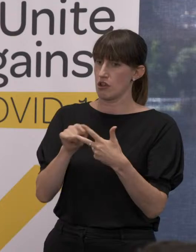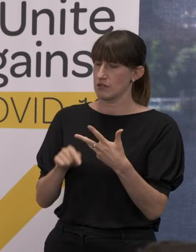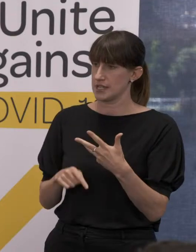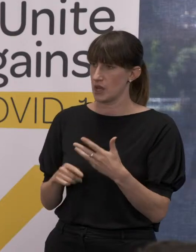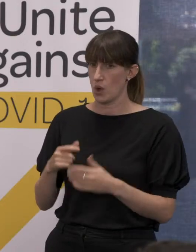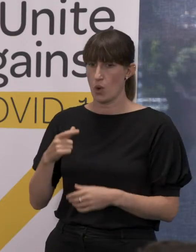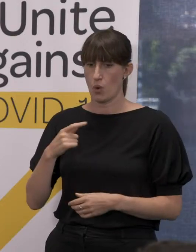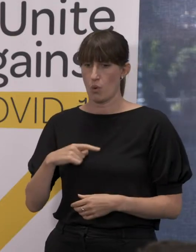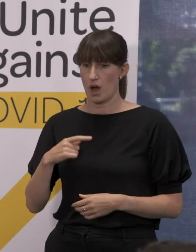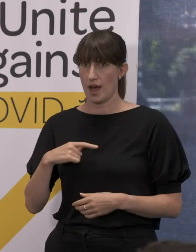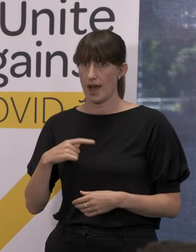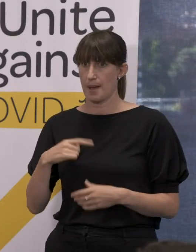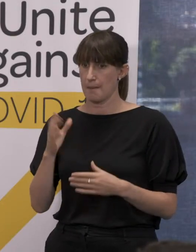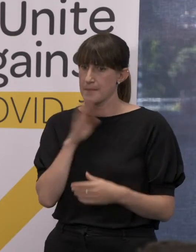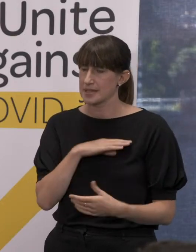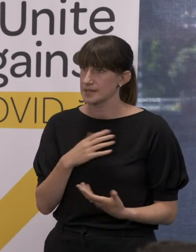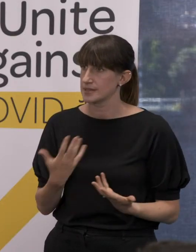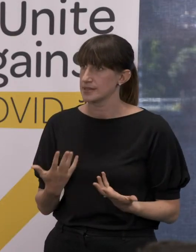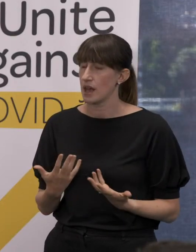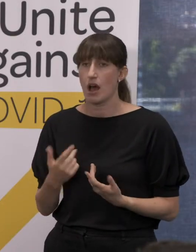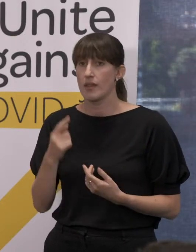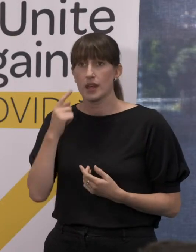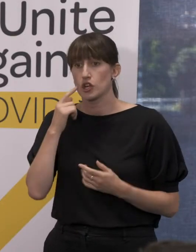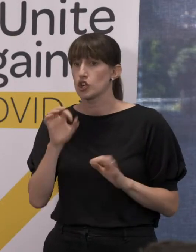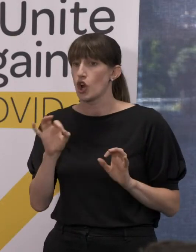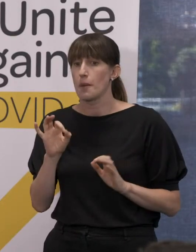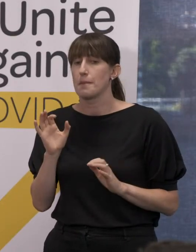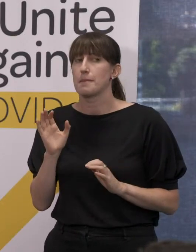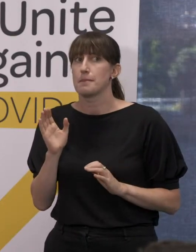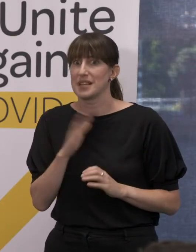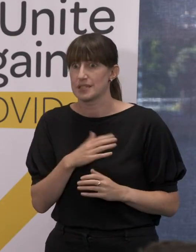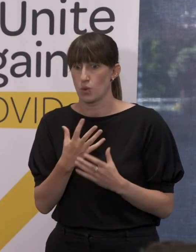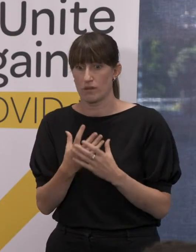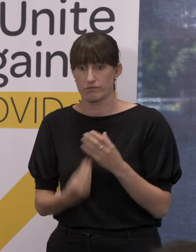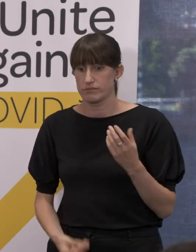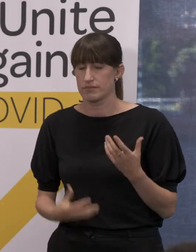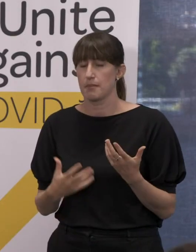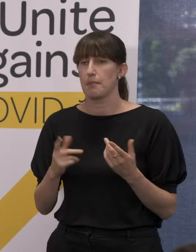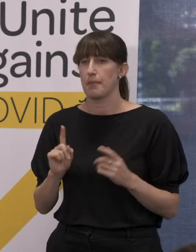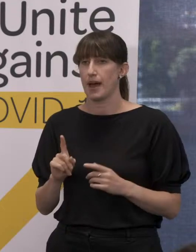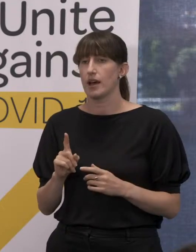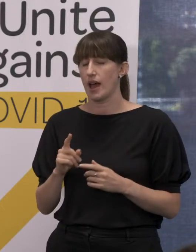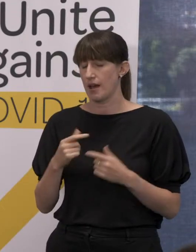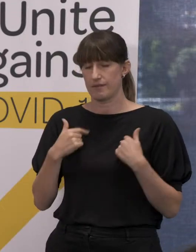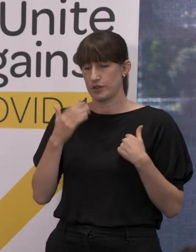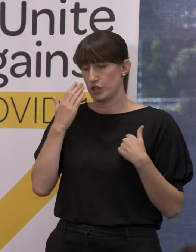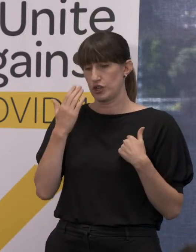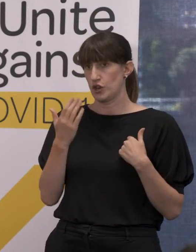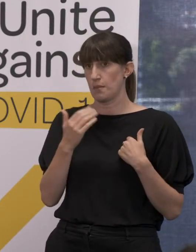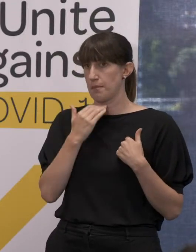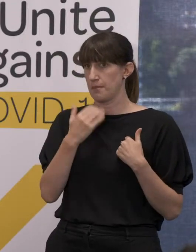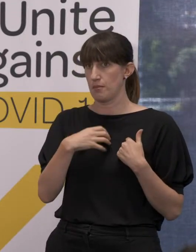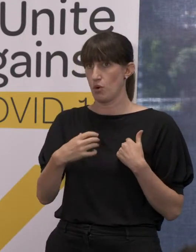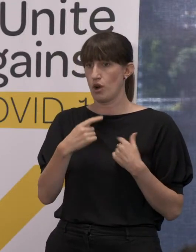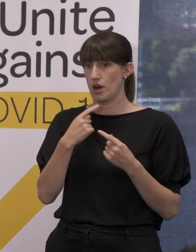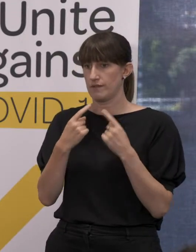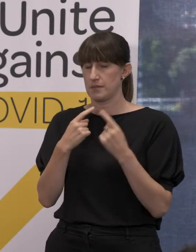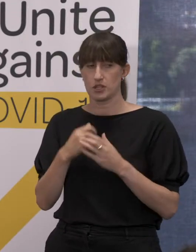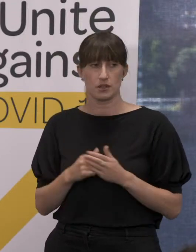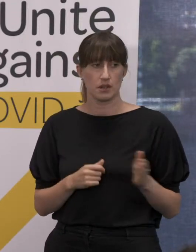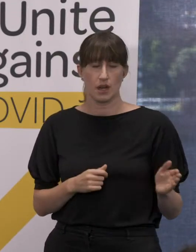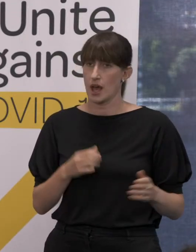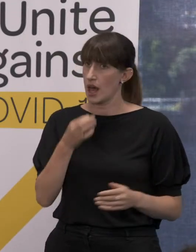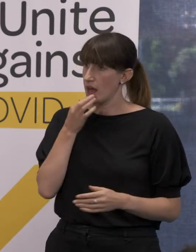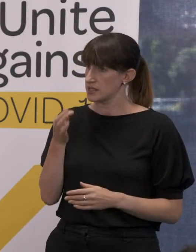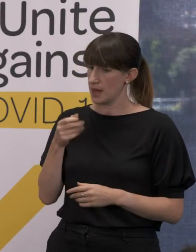he's falling through the cracks, but I would say that I don't have any further detail. What role does he work in? He's a security guard there,